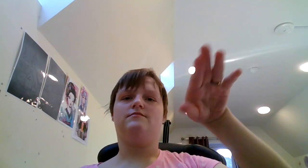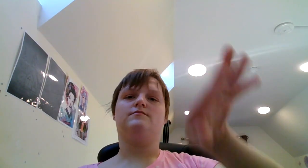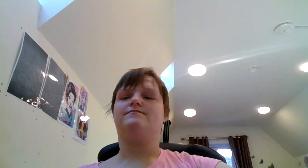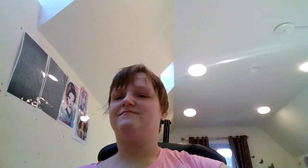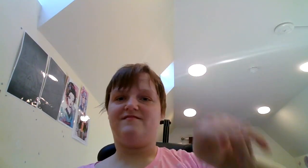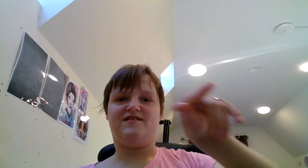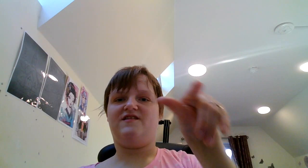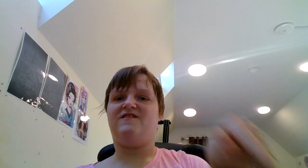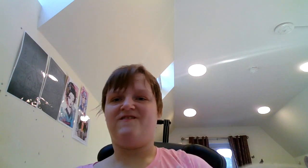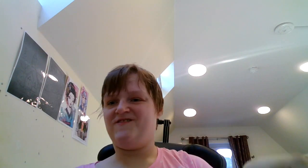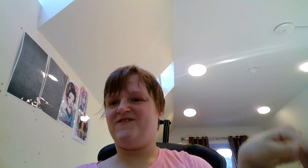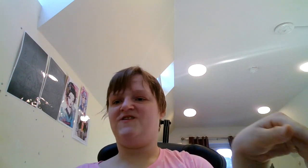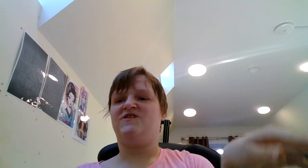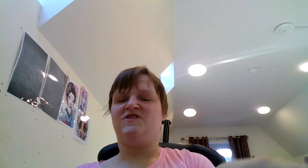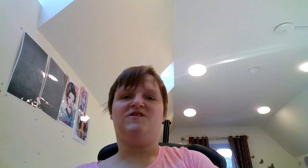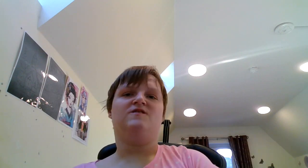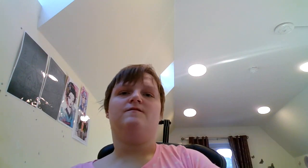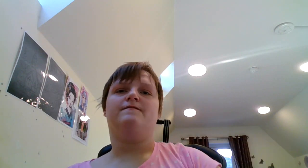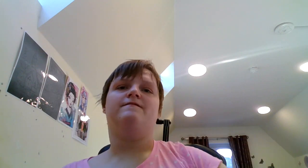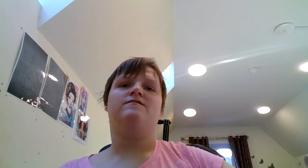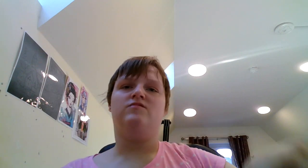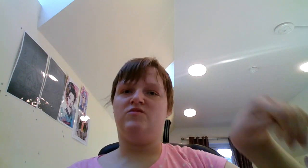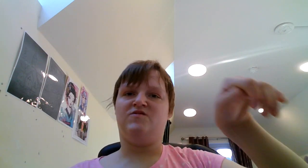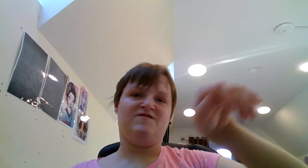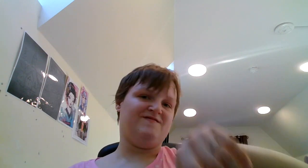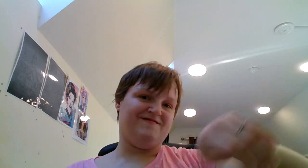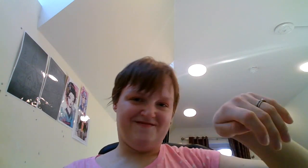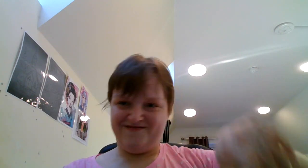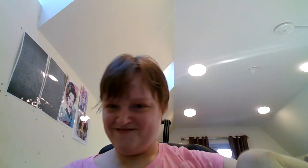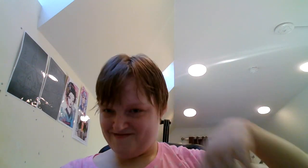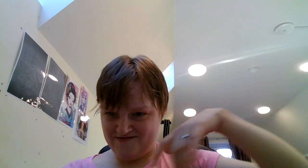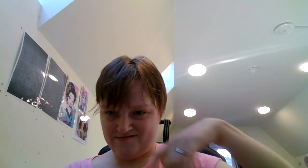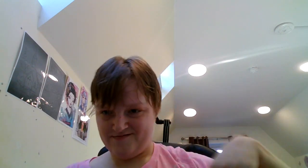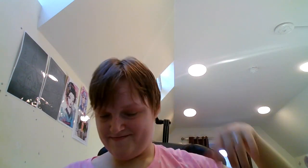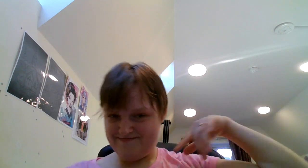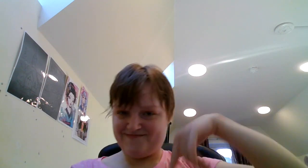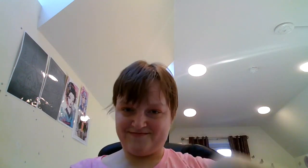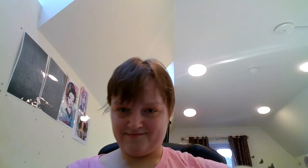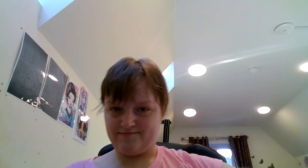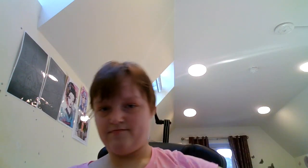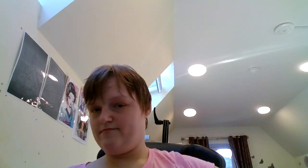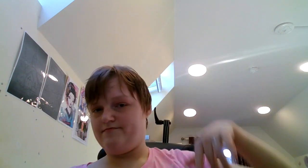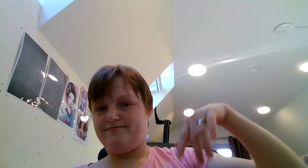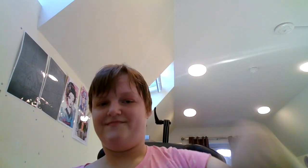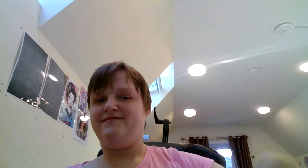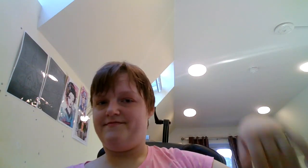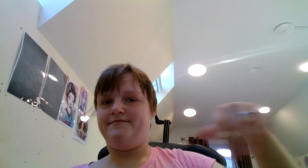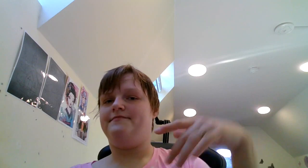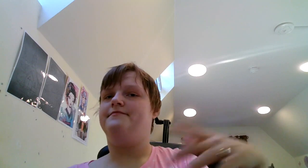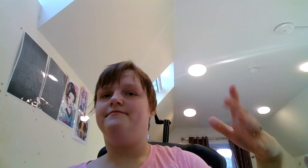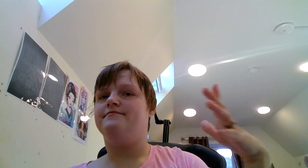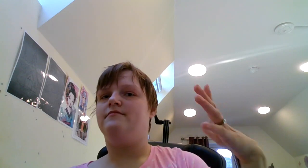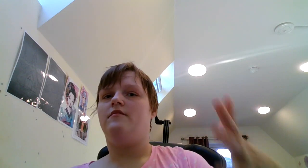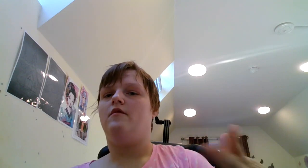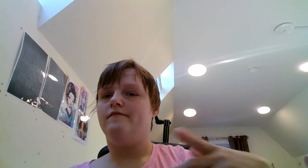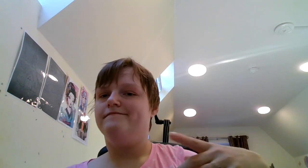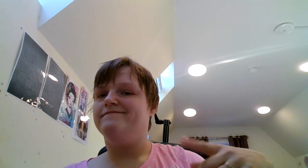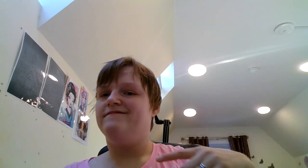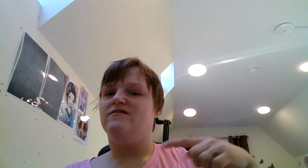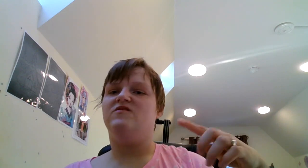in the blood. It's made by the beta cells of the pancreas and released into the blood when the glucose level goes